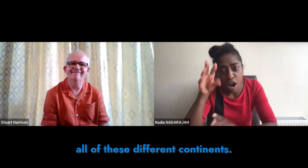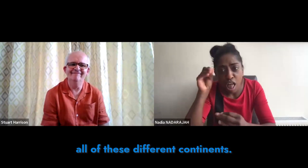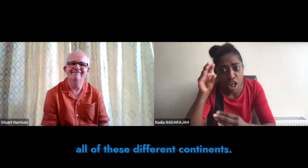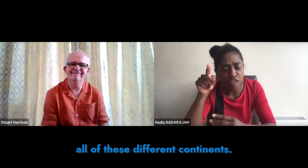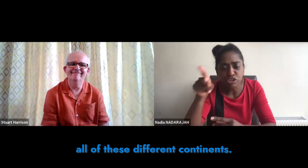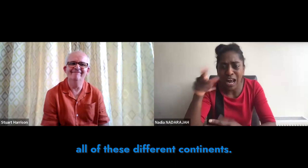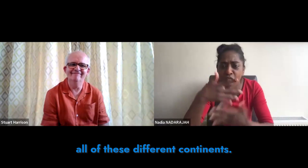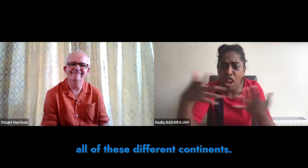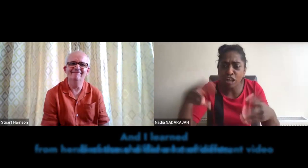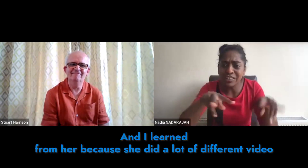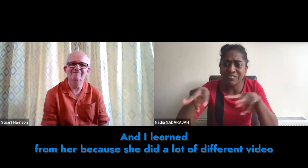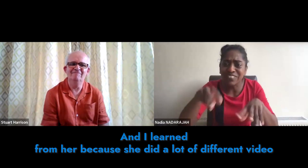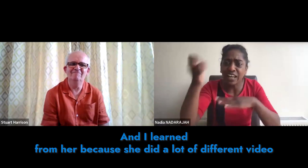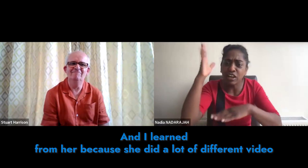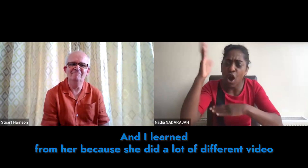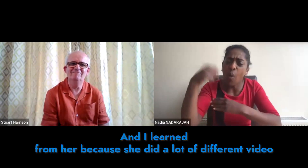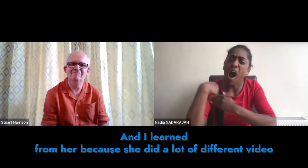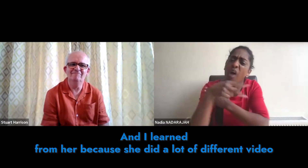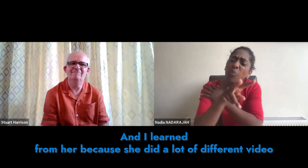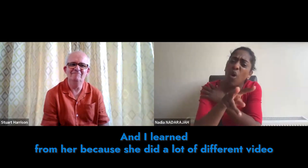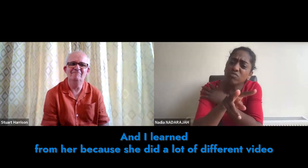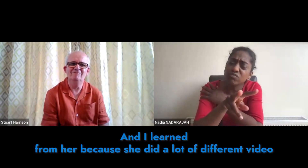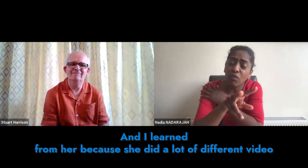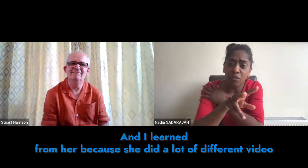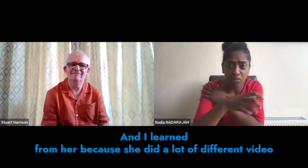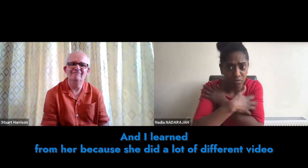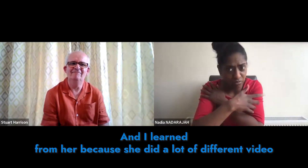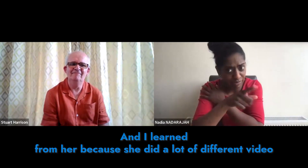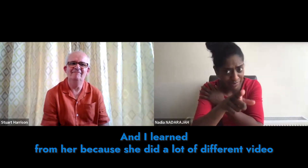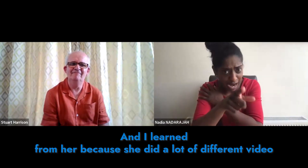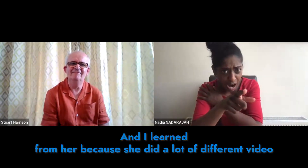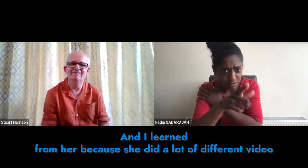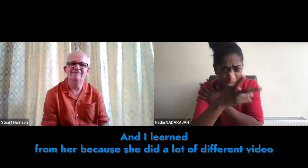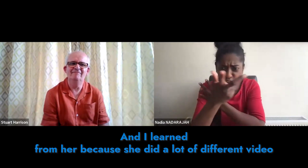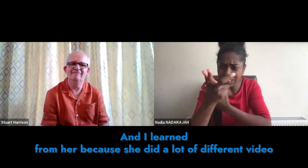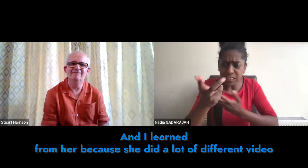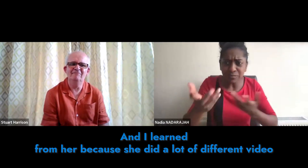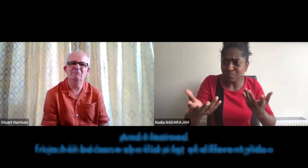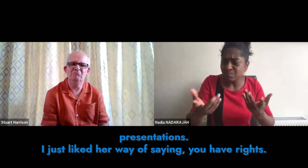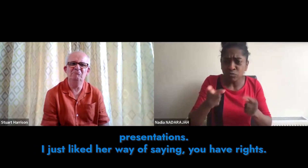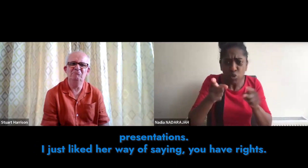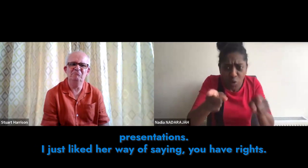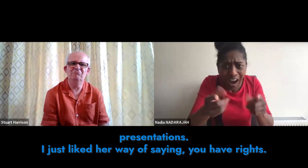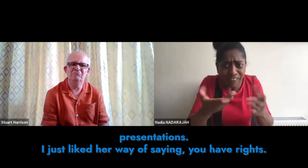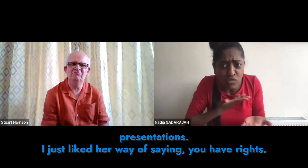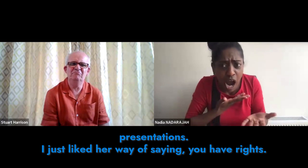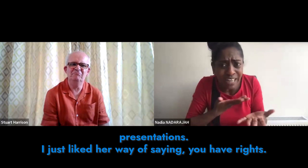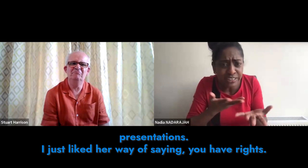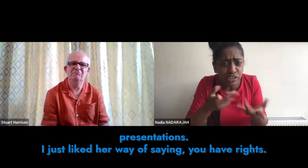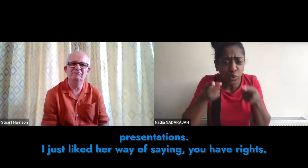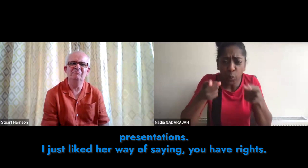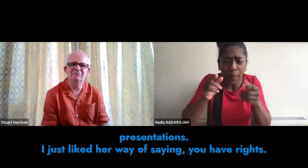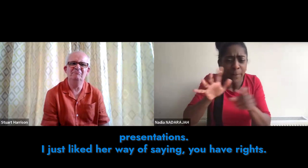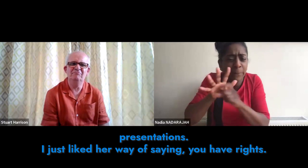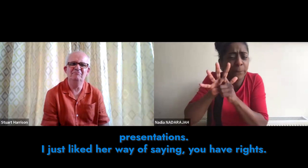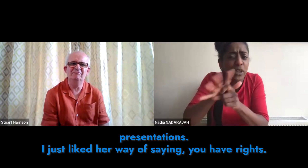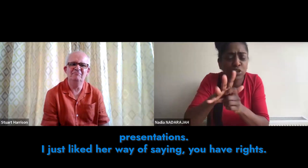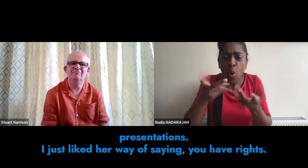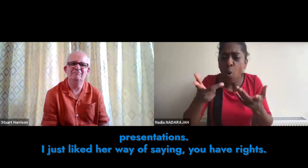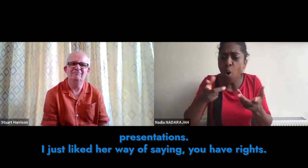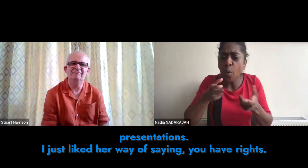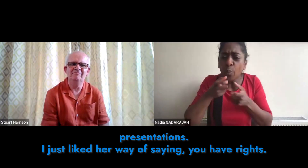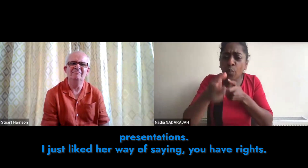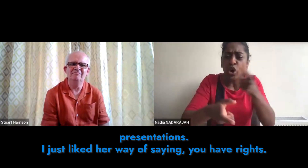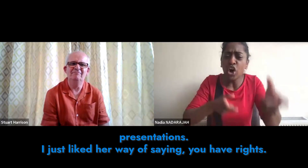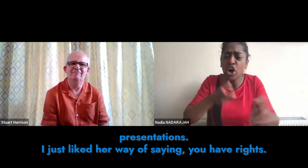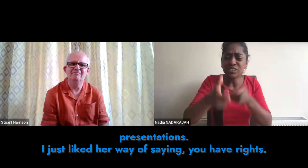of these different continents. And I learned from her because she did a lot of different video presentations. I just liked her